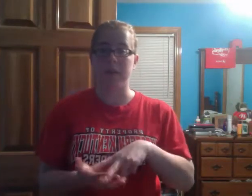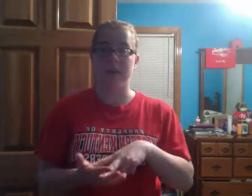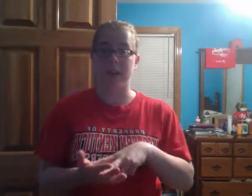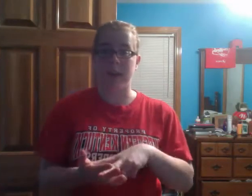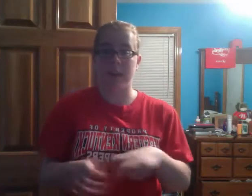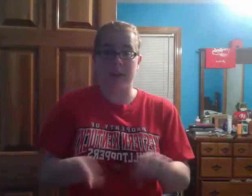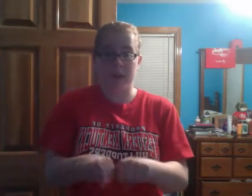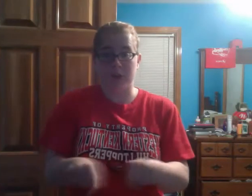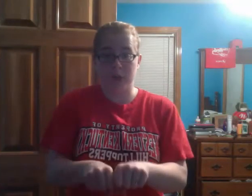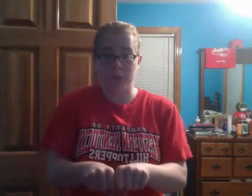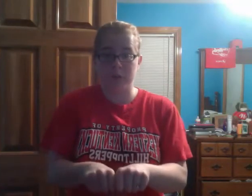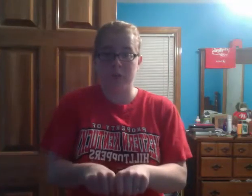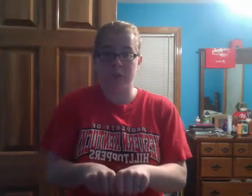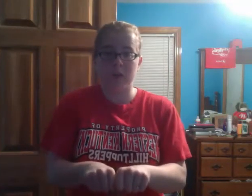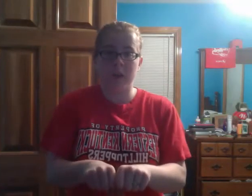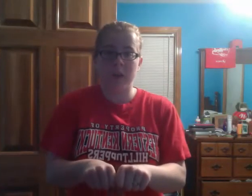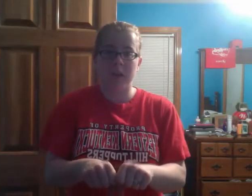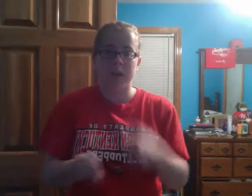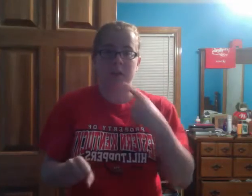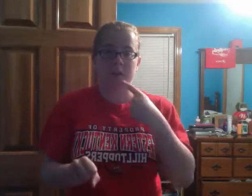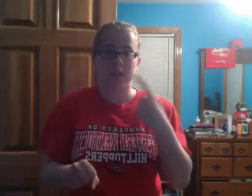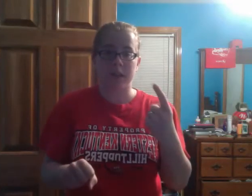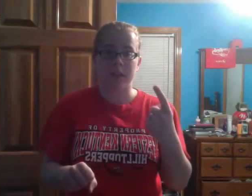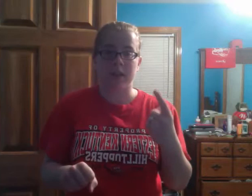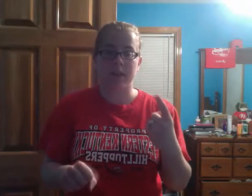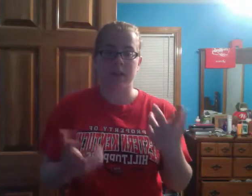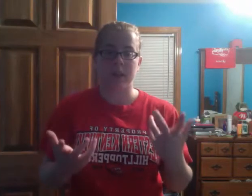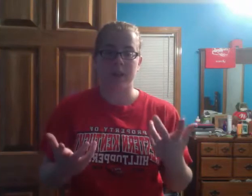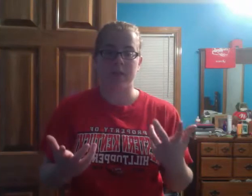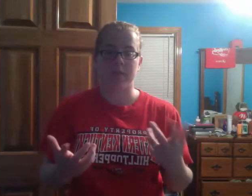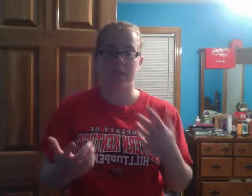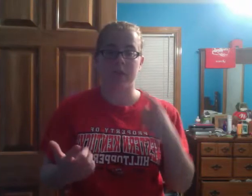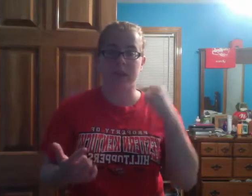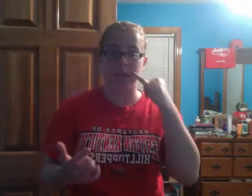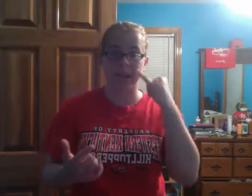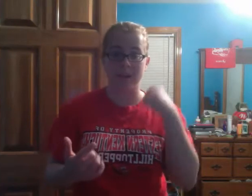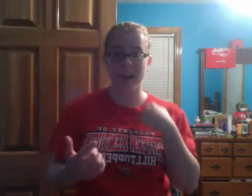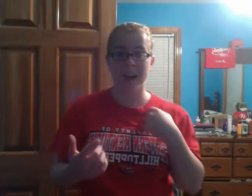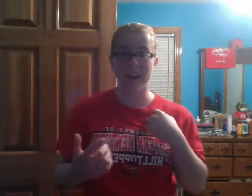standing in their shoes to see, like, if